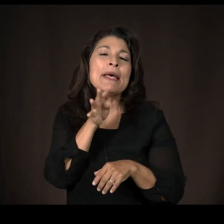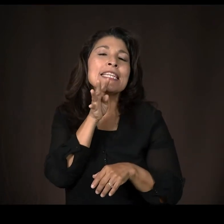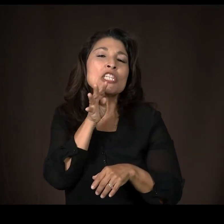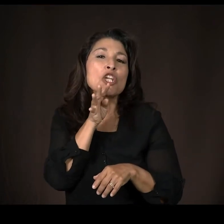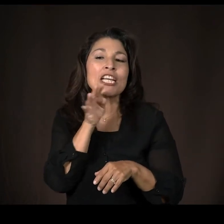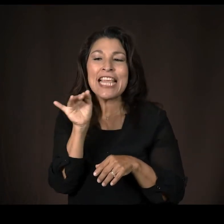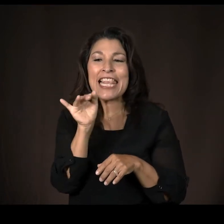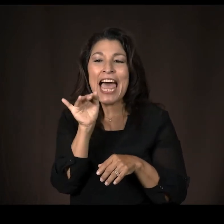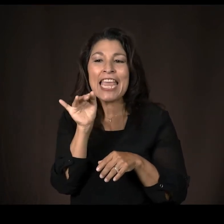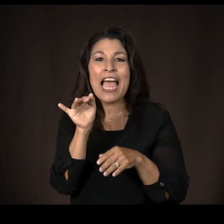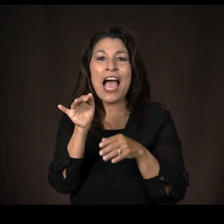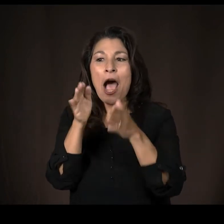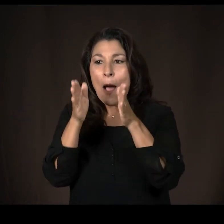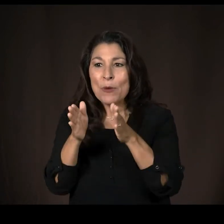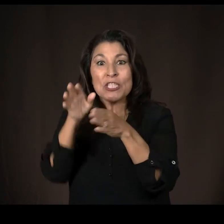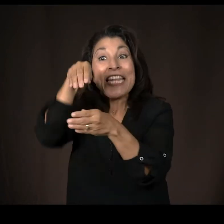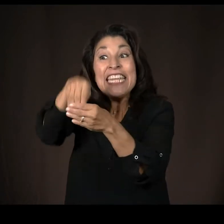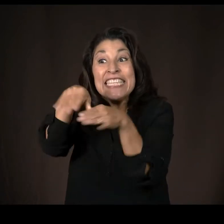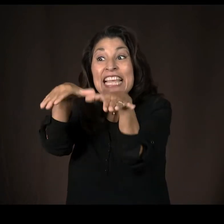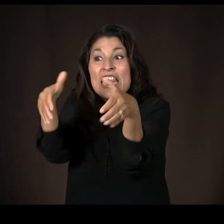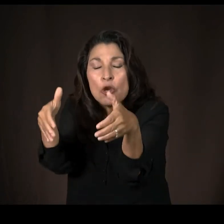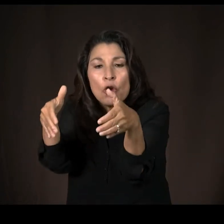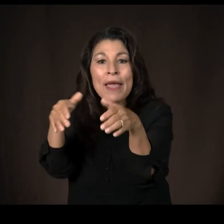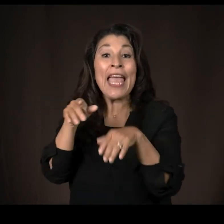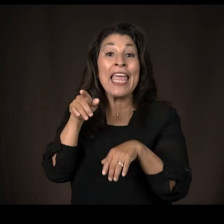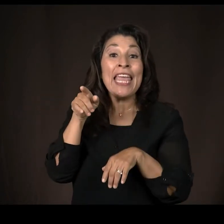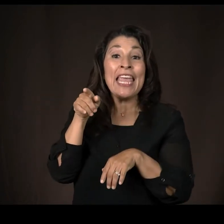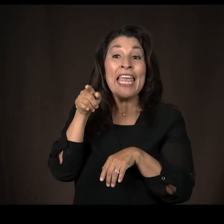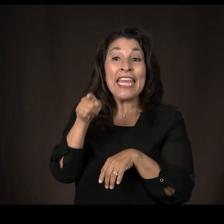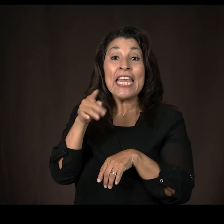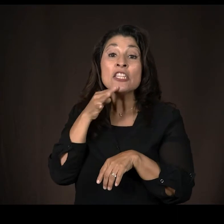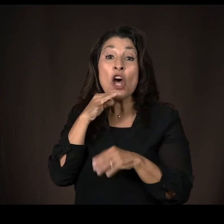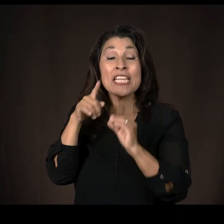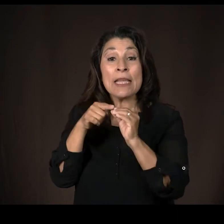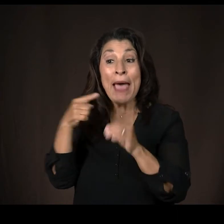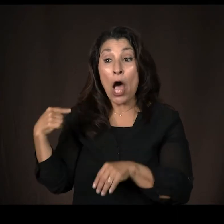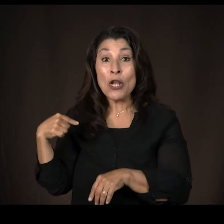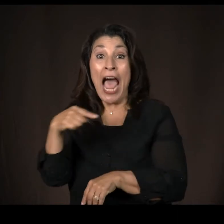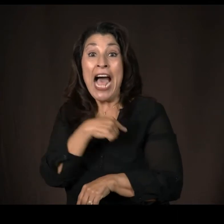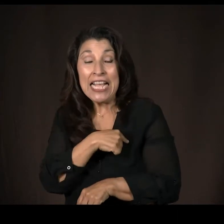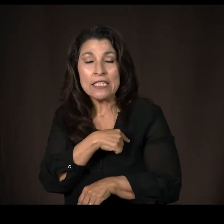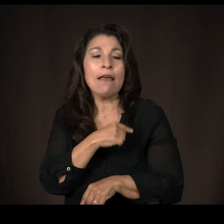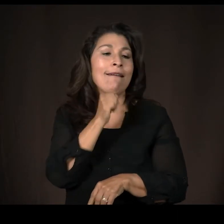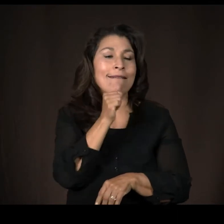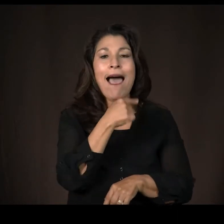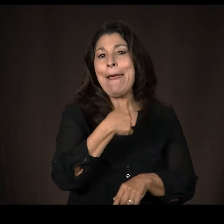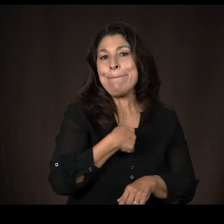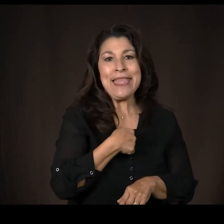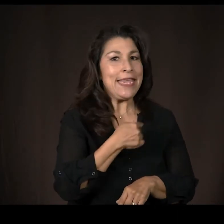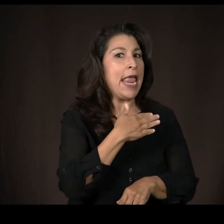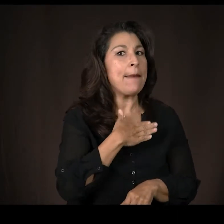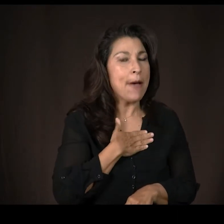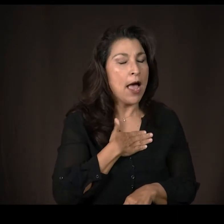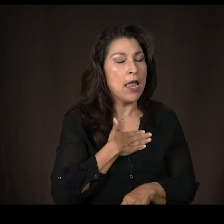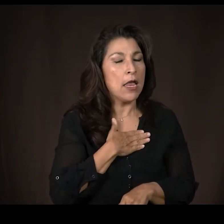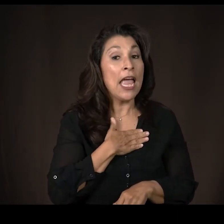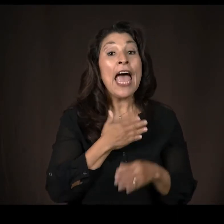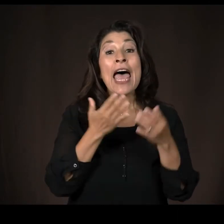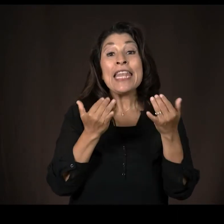about we, us, not me, my, and I. In verse 17, now I said to